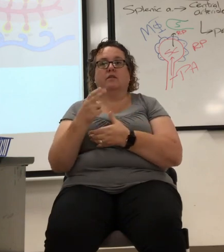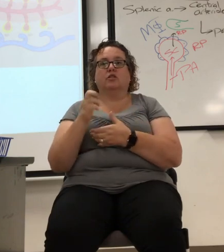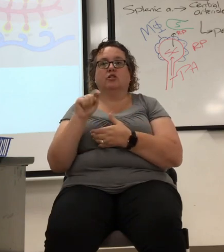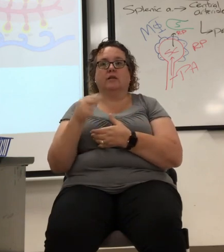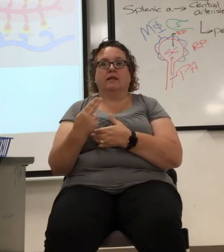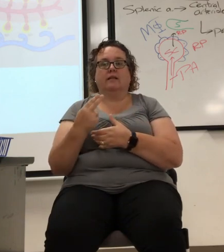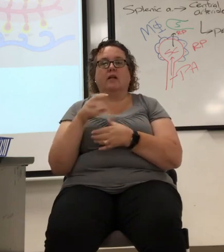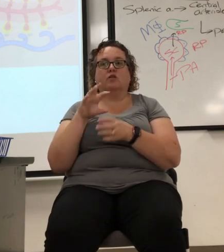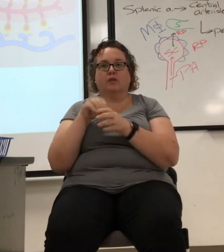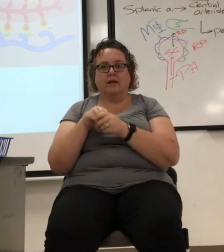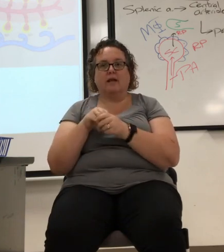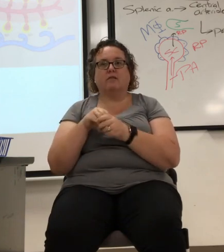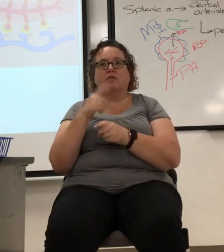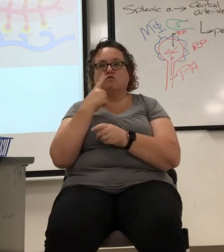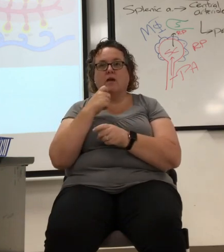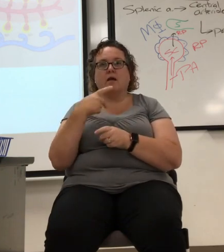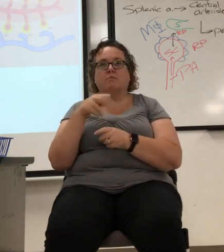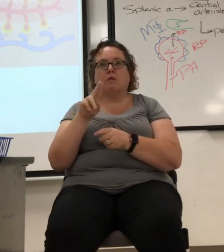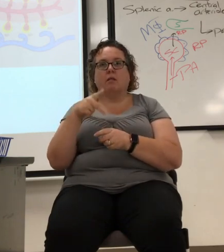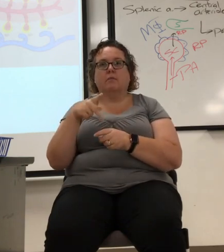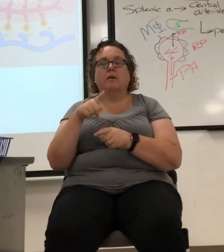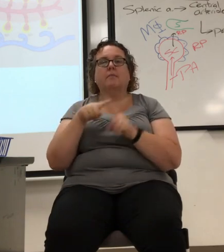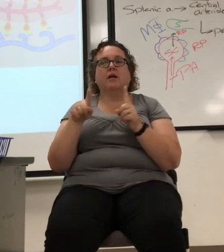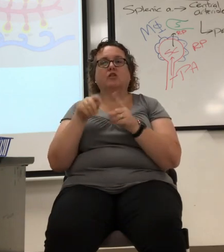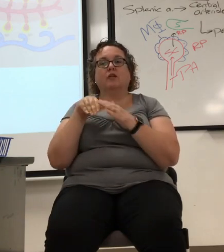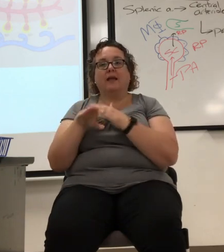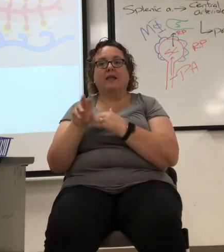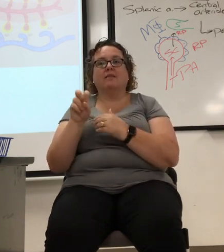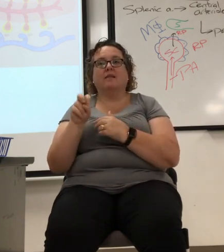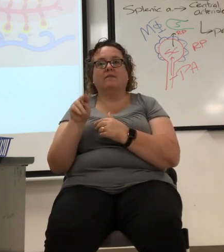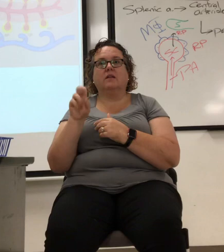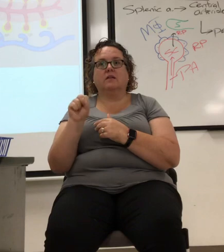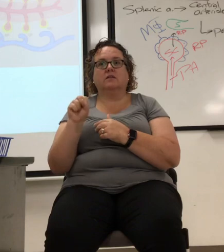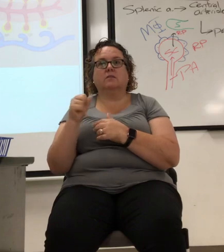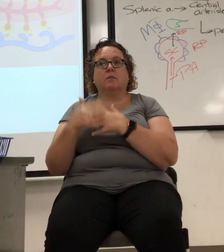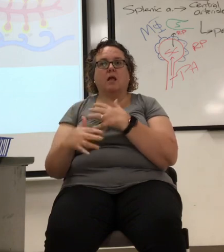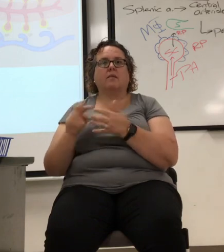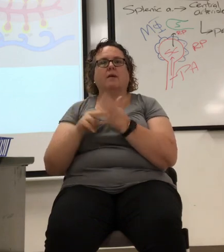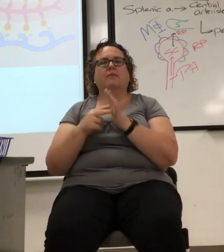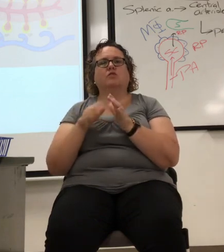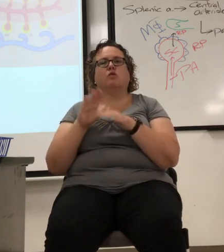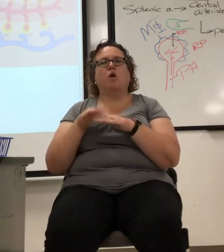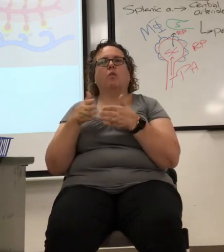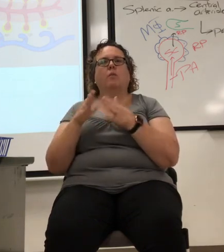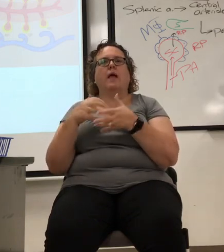red pulp, but then you make it in the venous blood, you're on the way out.